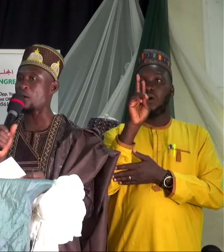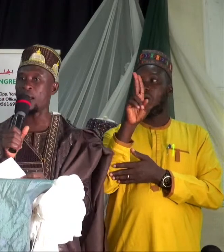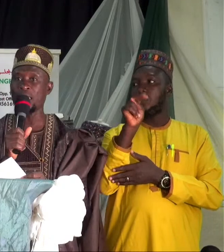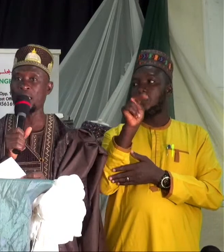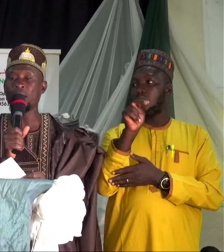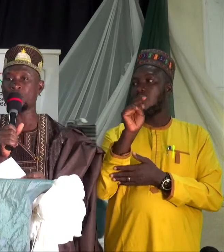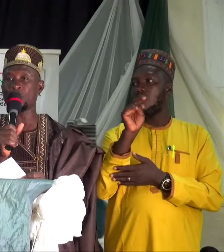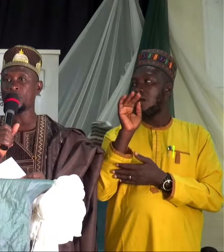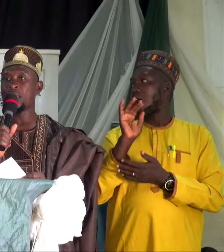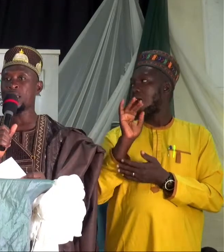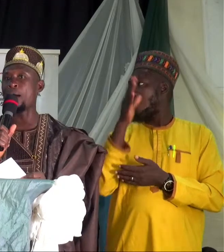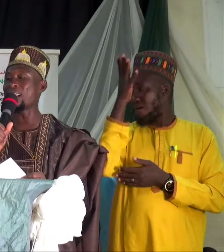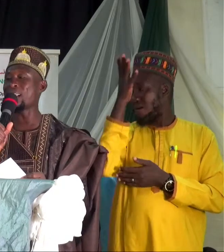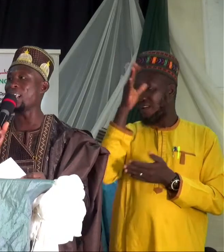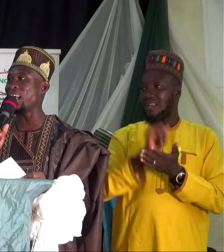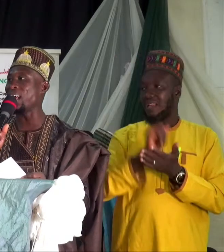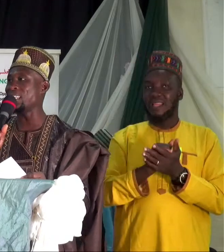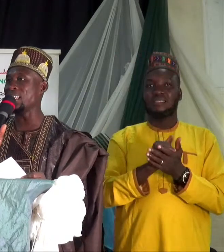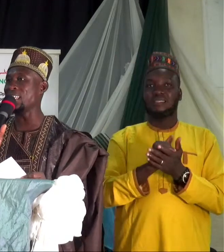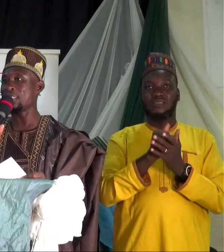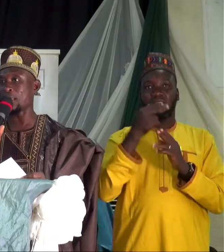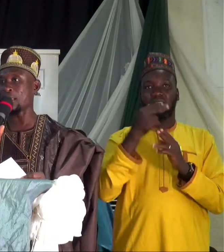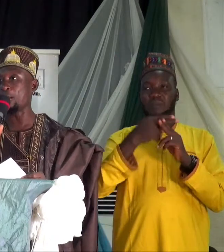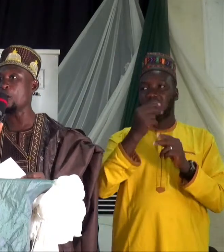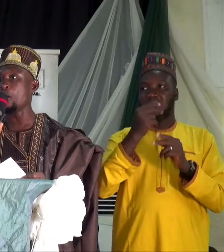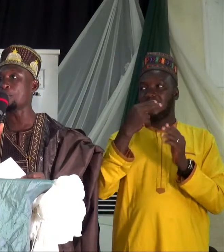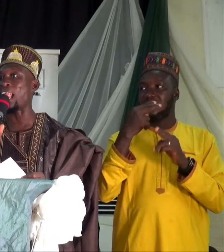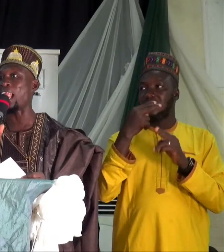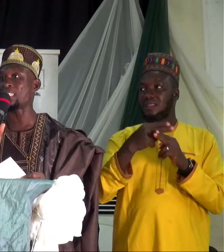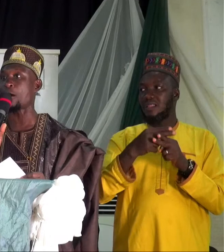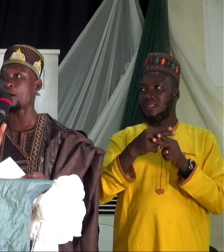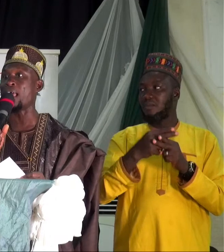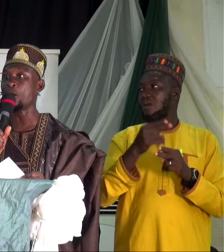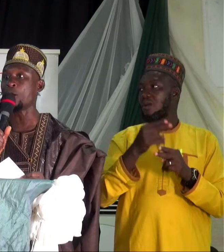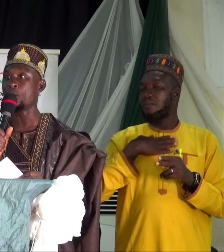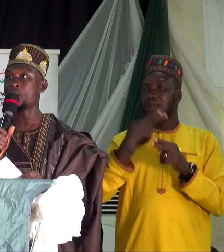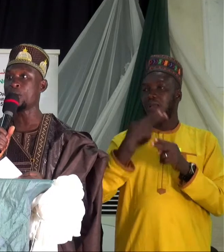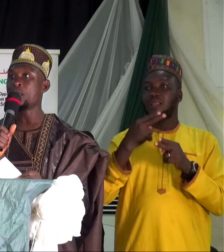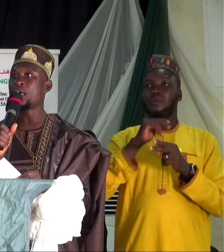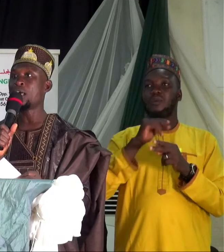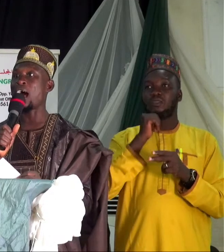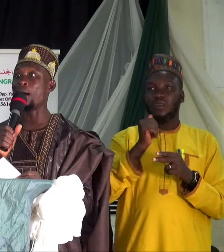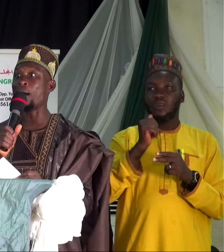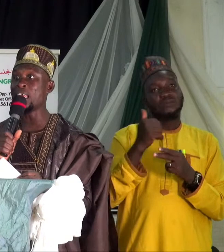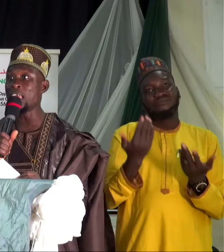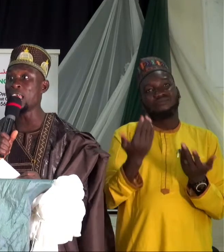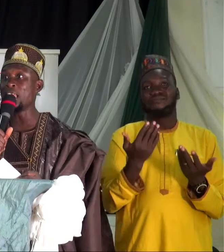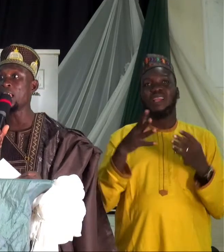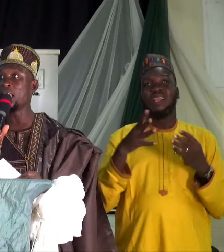yi awon genge ni enu mi o gba lati so be ni o awon ni